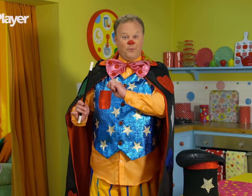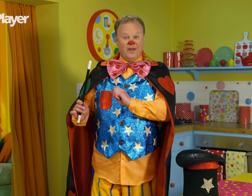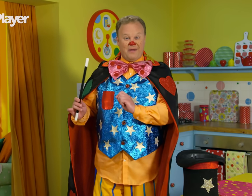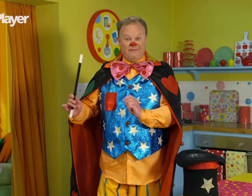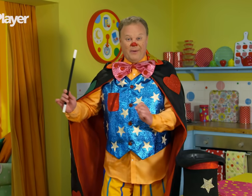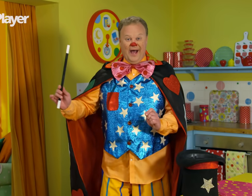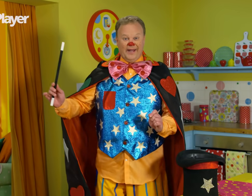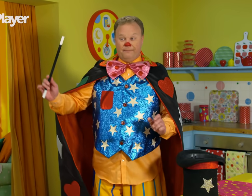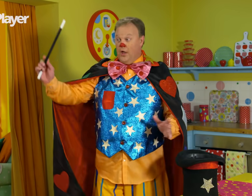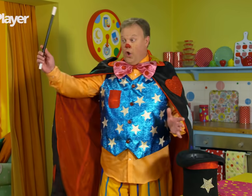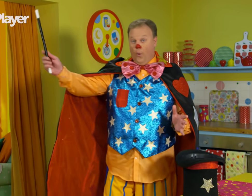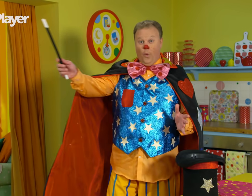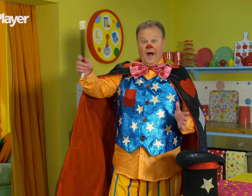with me, everyone.